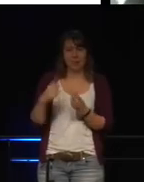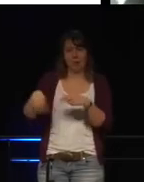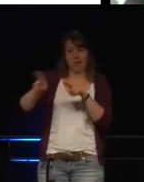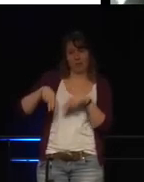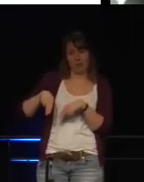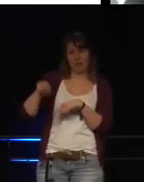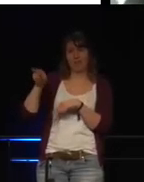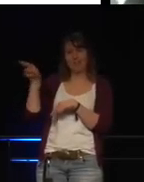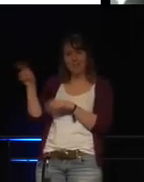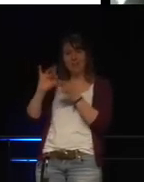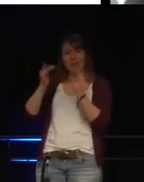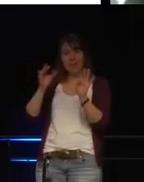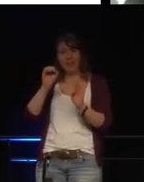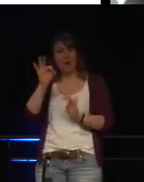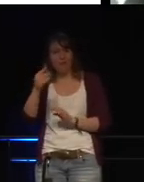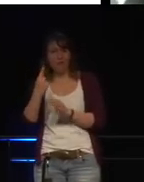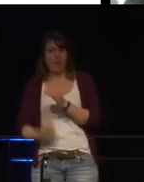stronger voice about this.